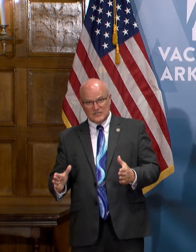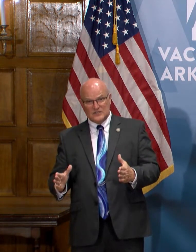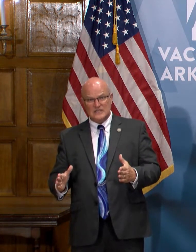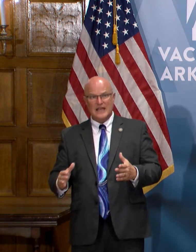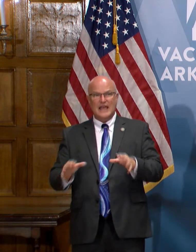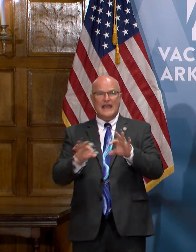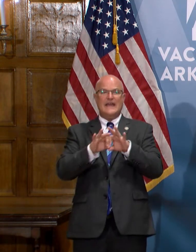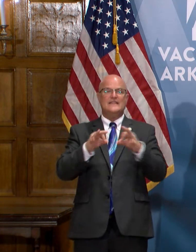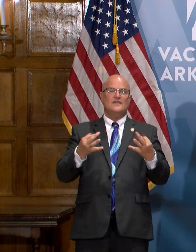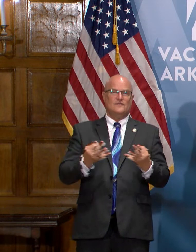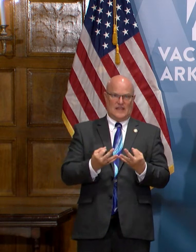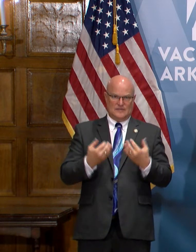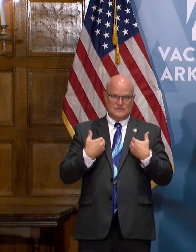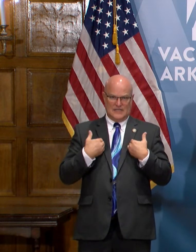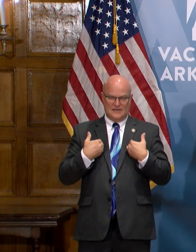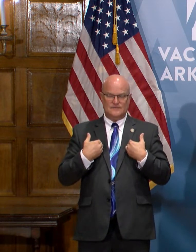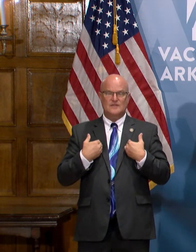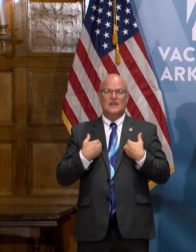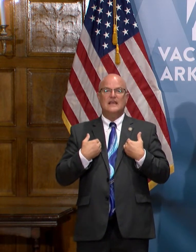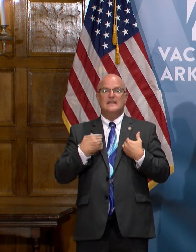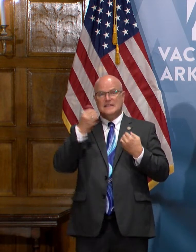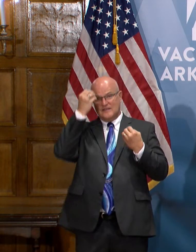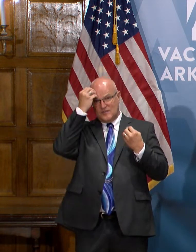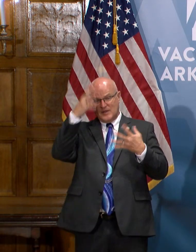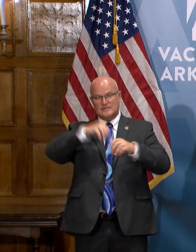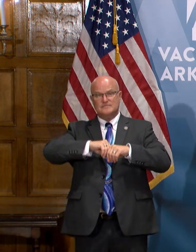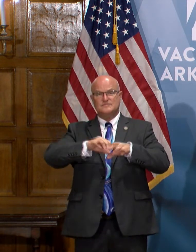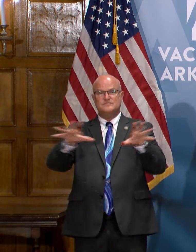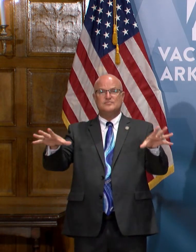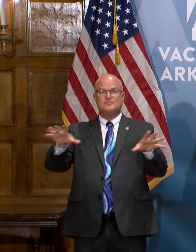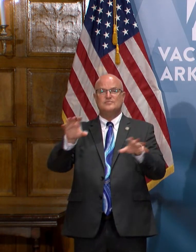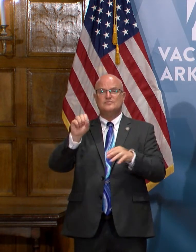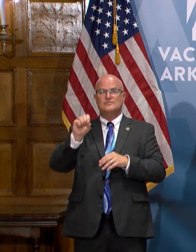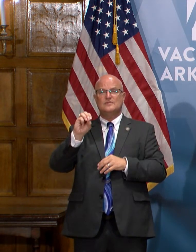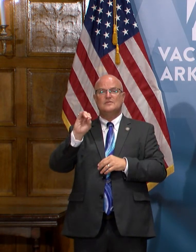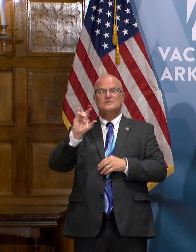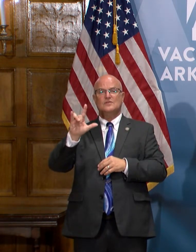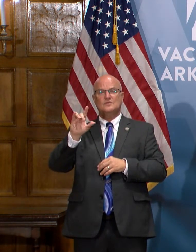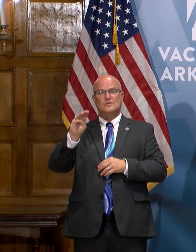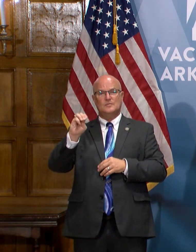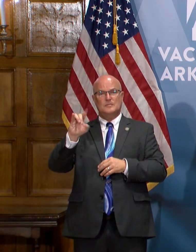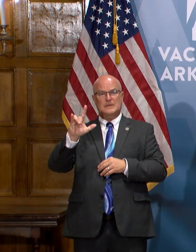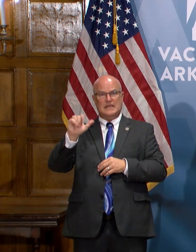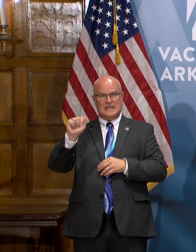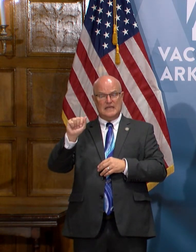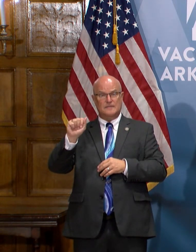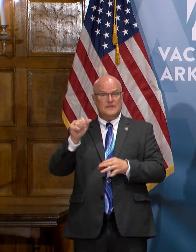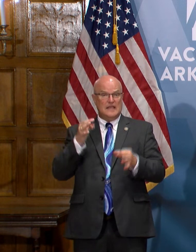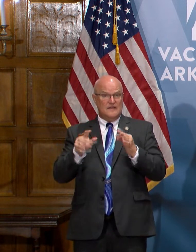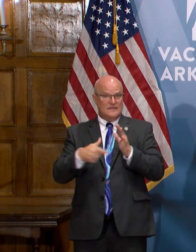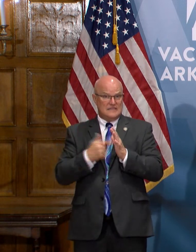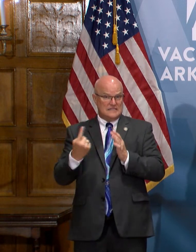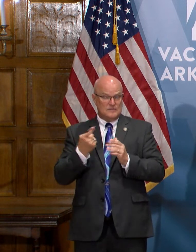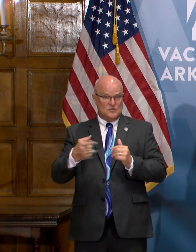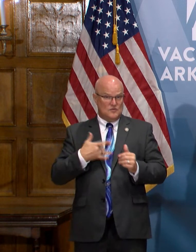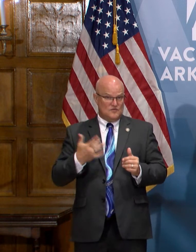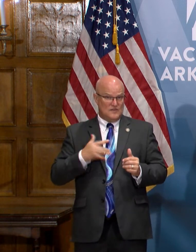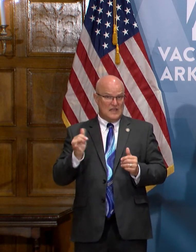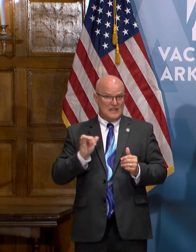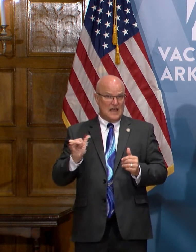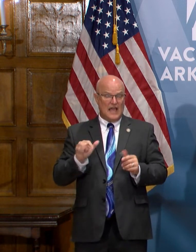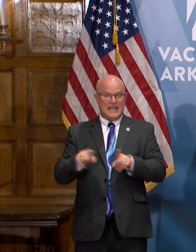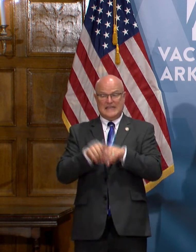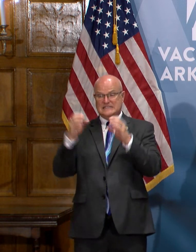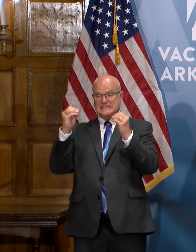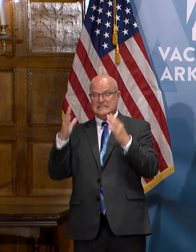their families. We will have this information out on our social media, and we would encourage, if this is something that you feel like as